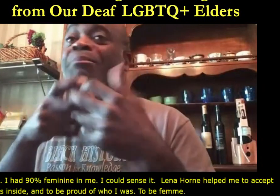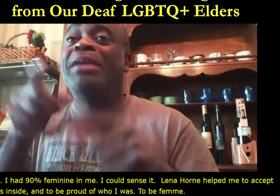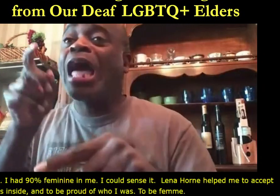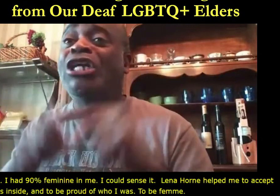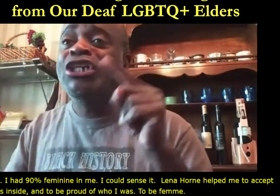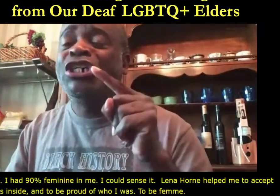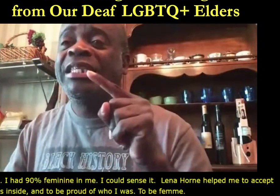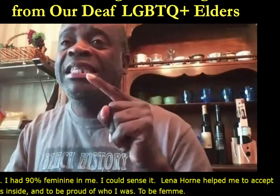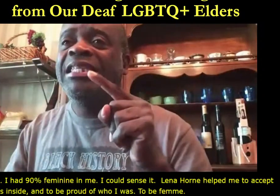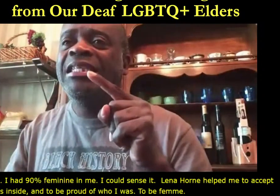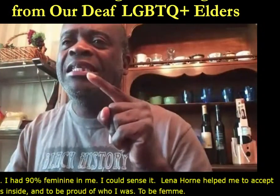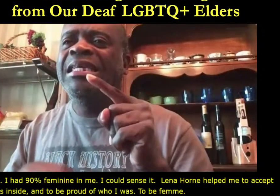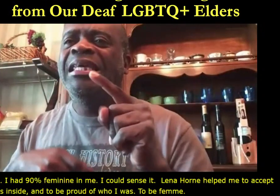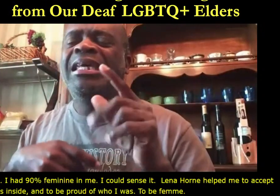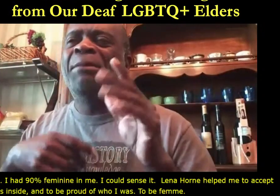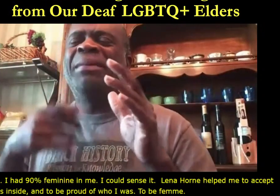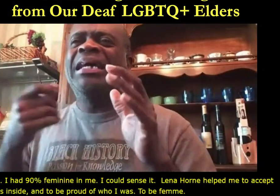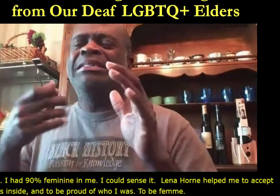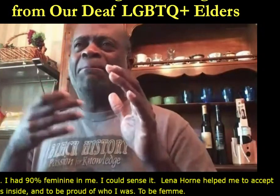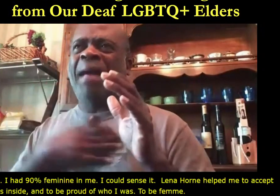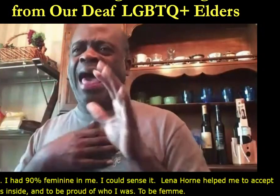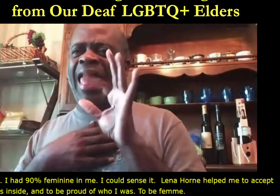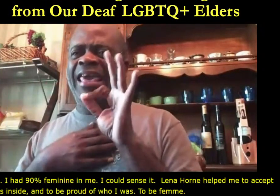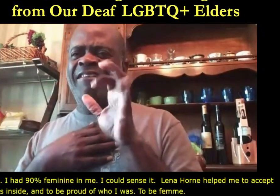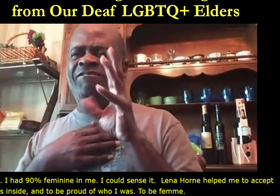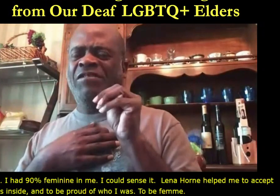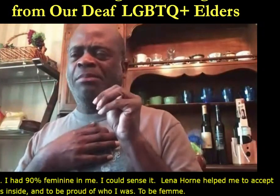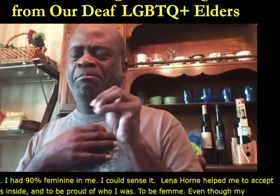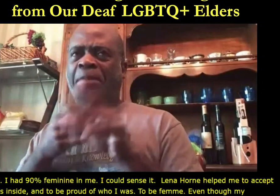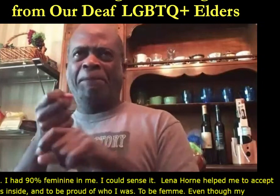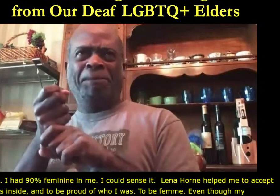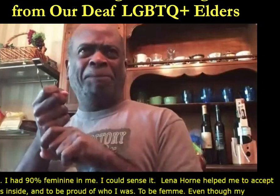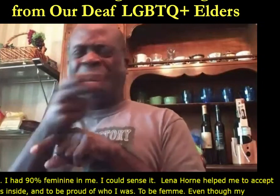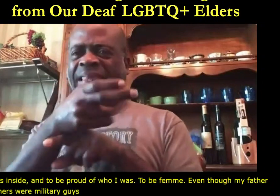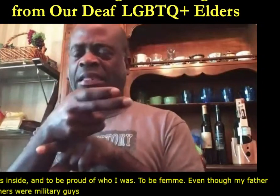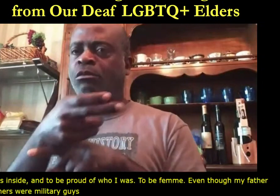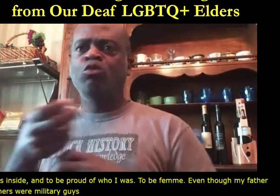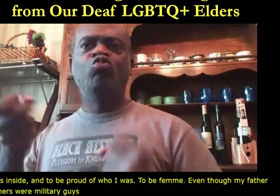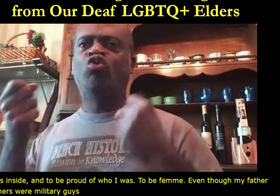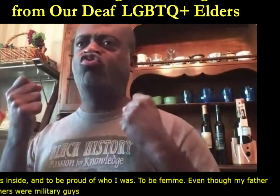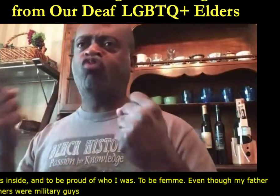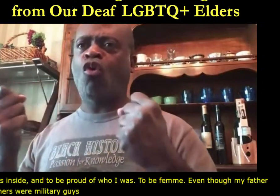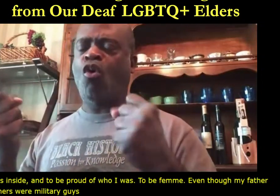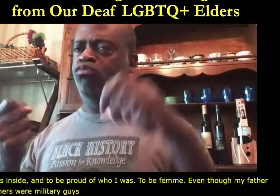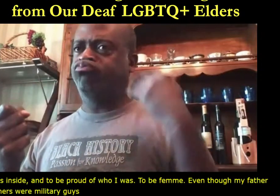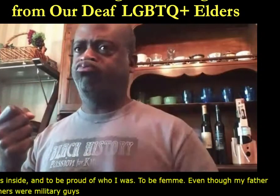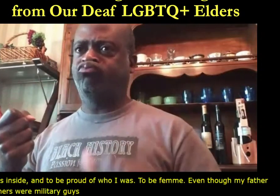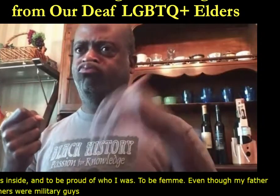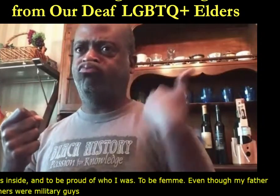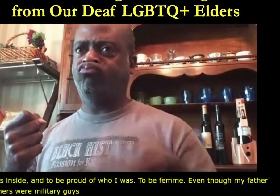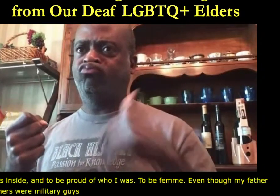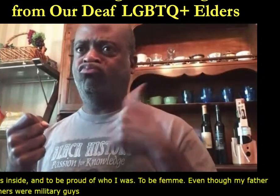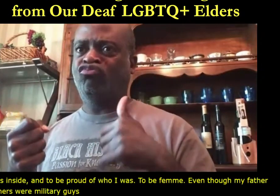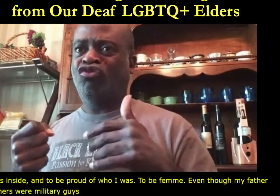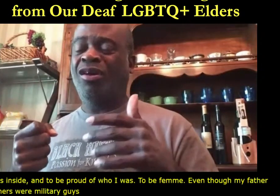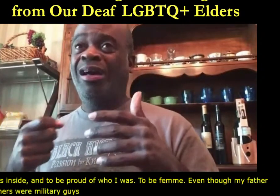to fit in with them but i just couldn't my feminine side beat out that strong